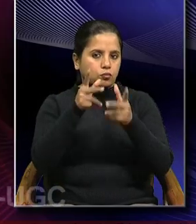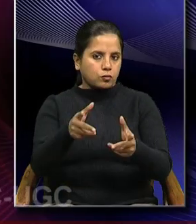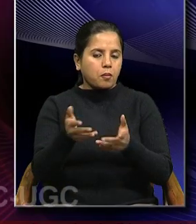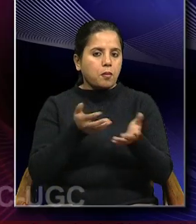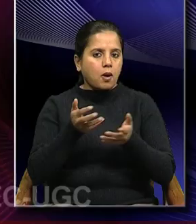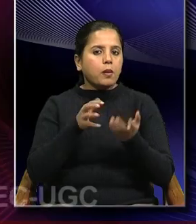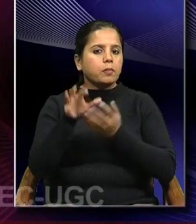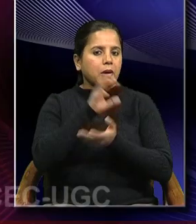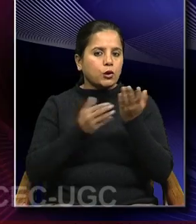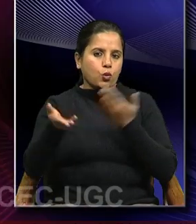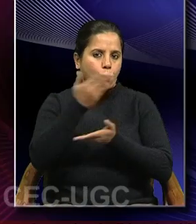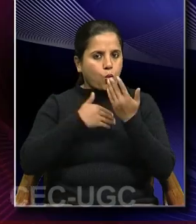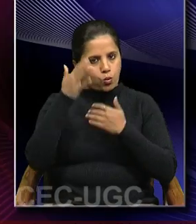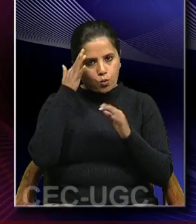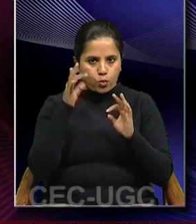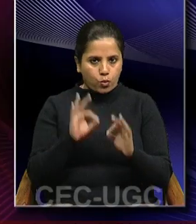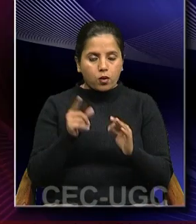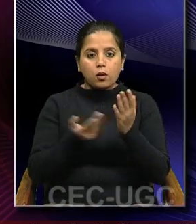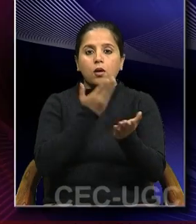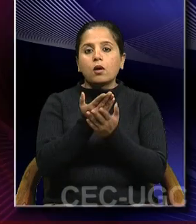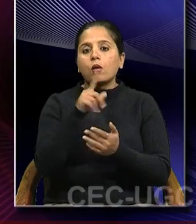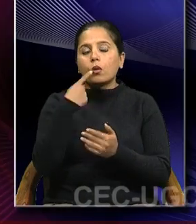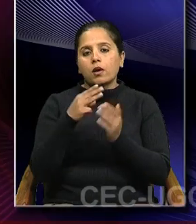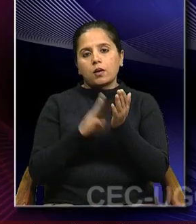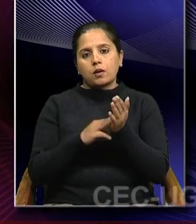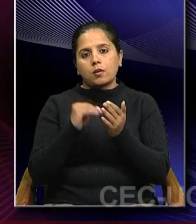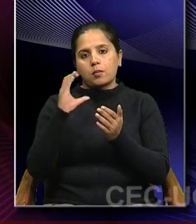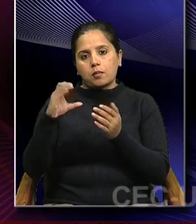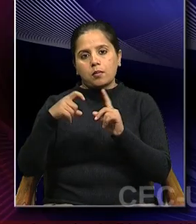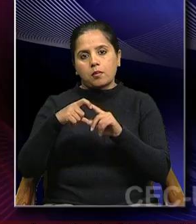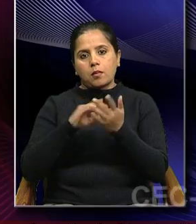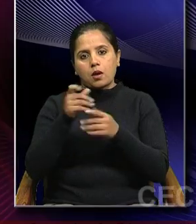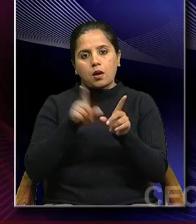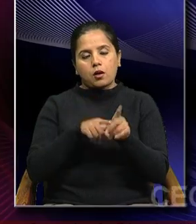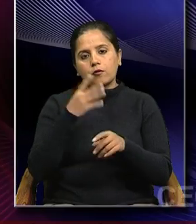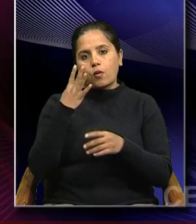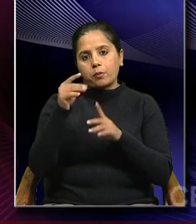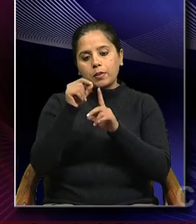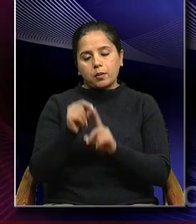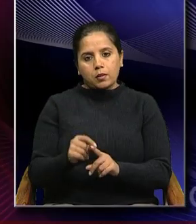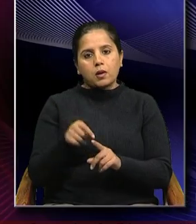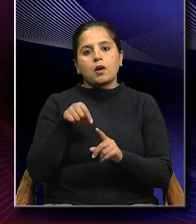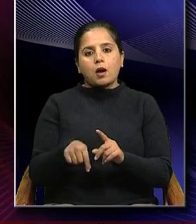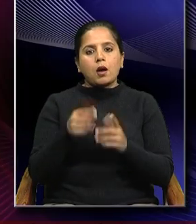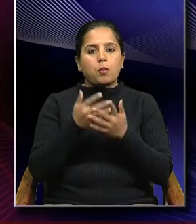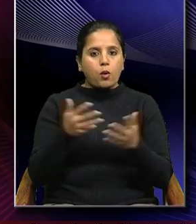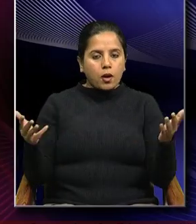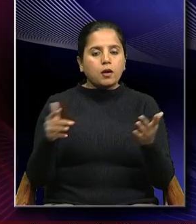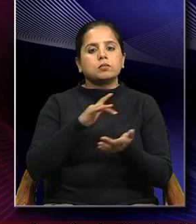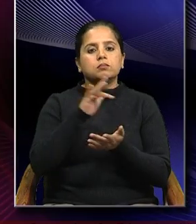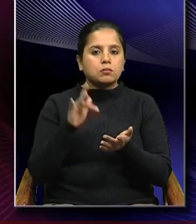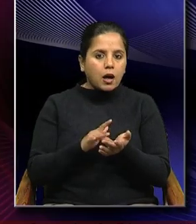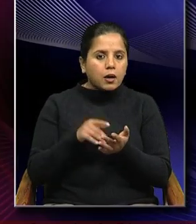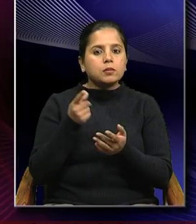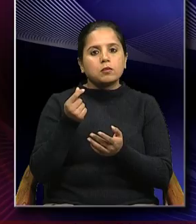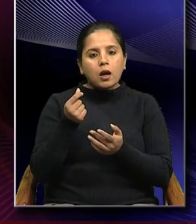marketing mix. We all know that it was proposed by McCarthy in terms of 4 P's: product, price, place and promotion. And in